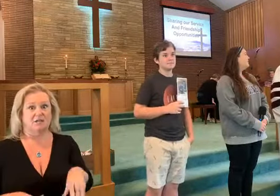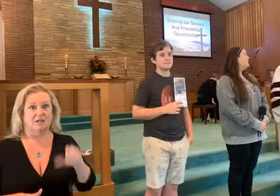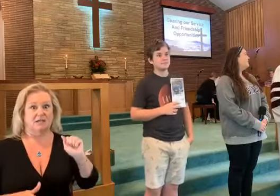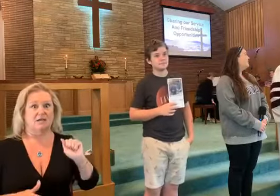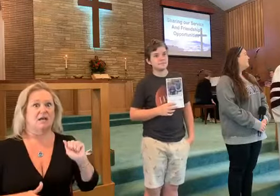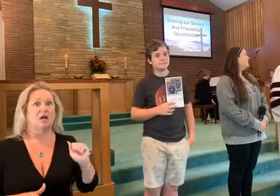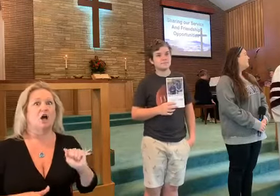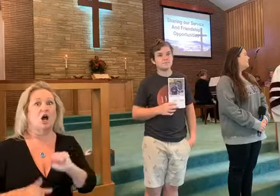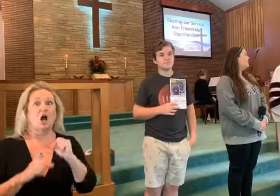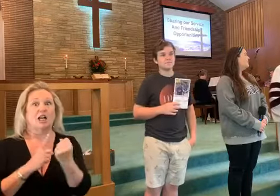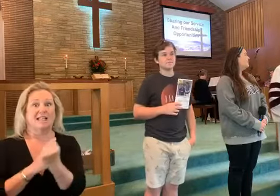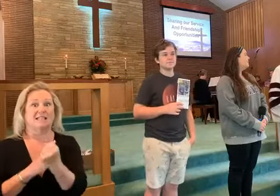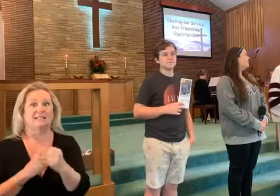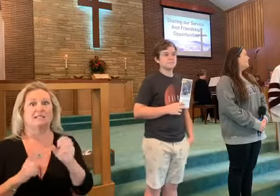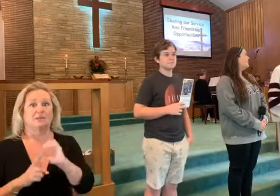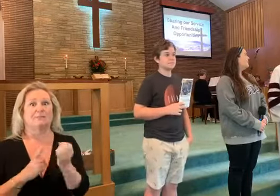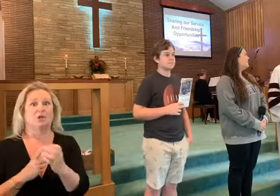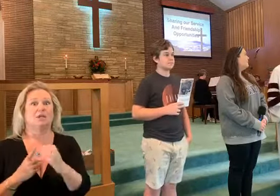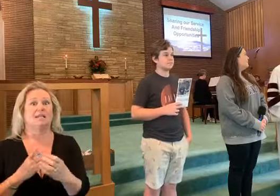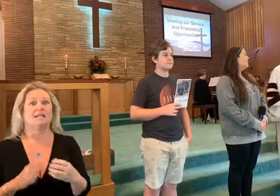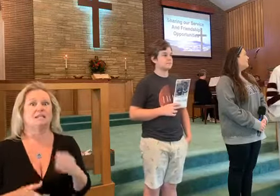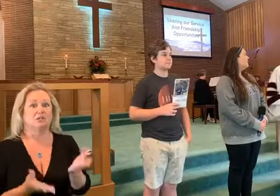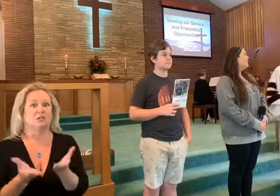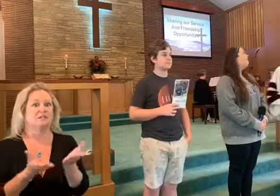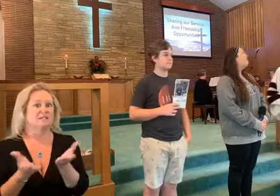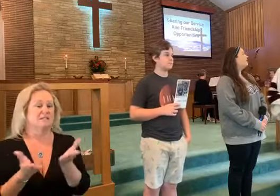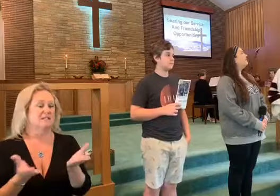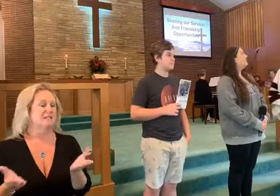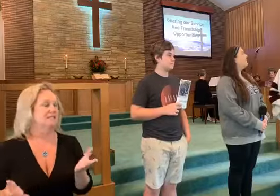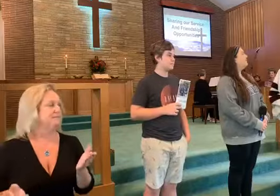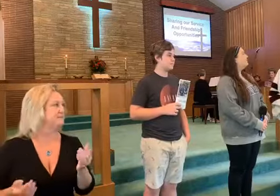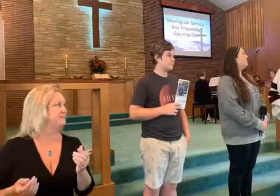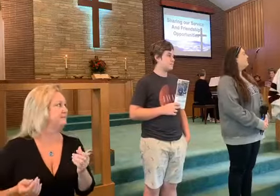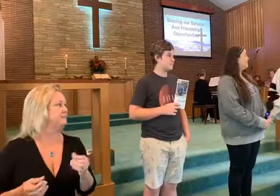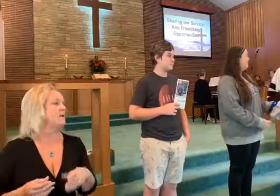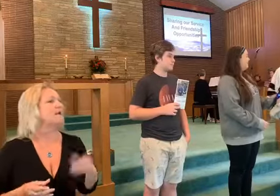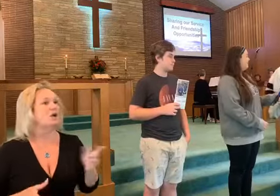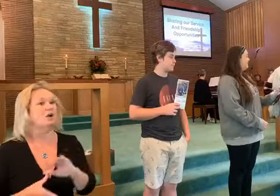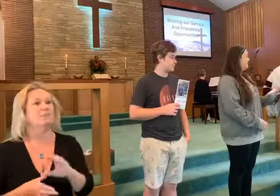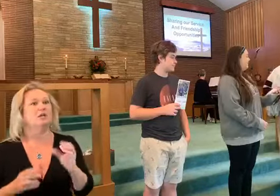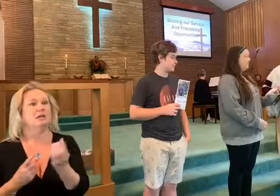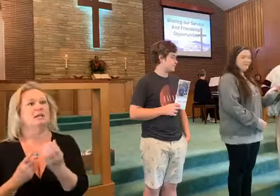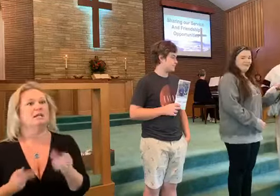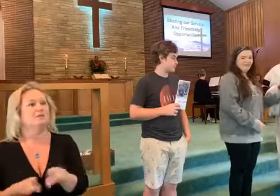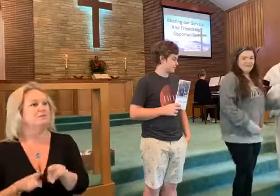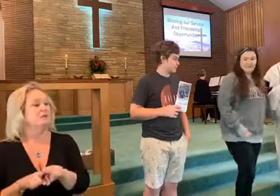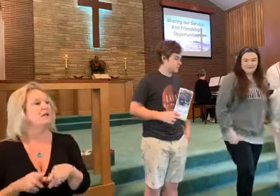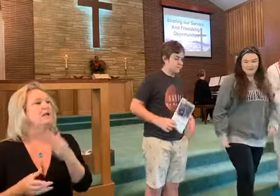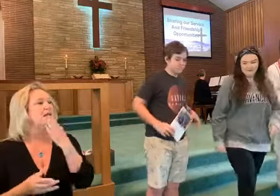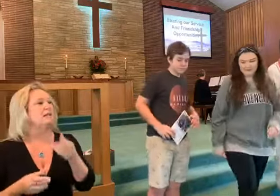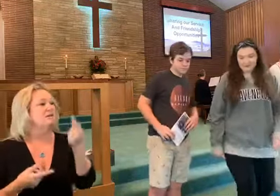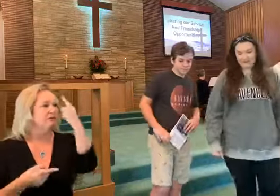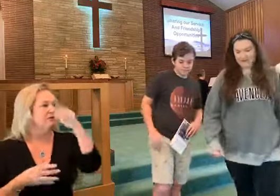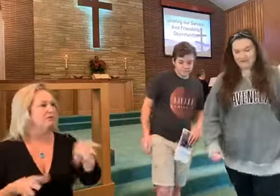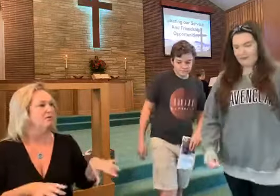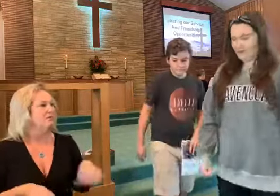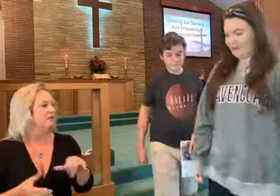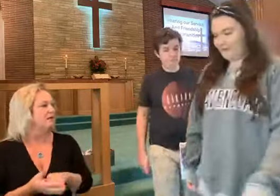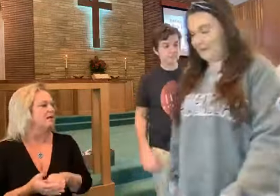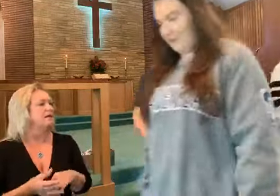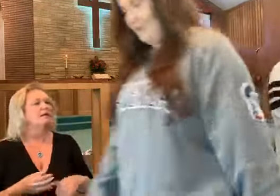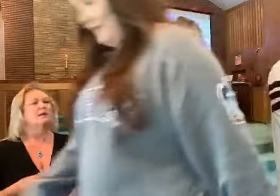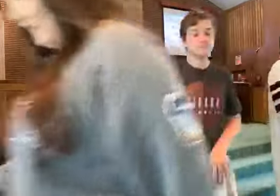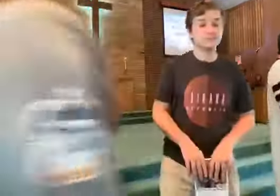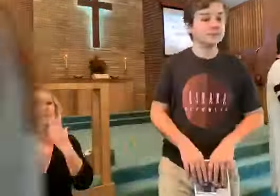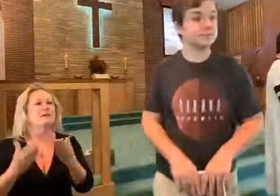Arlington Community Services to help those who are hungry here in our own community as well. So thank you all for doing that. And thank you for your